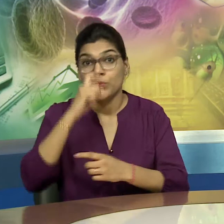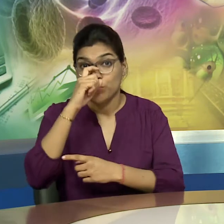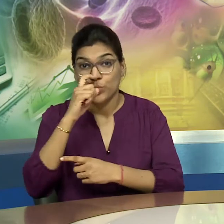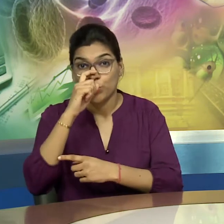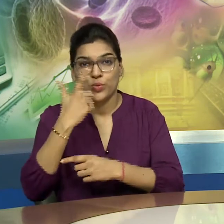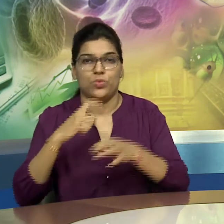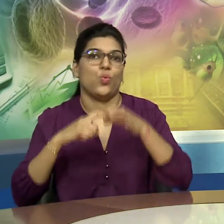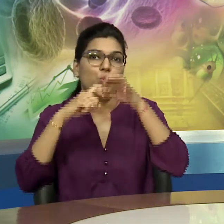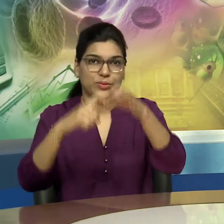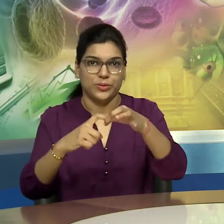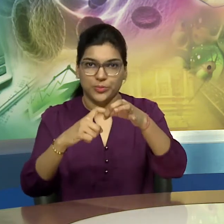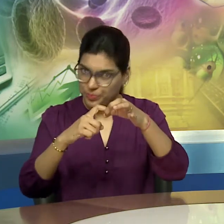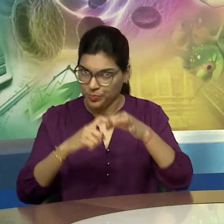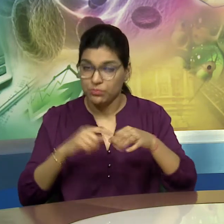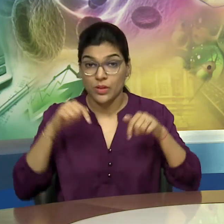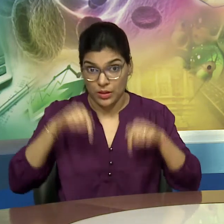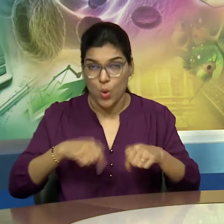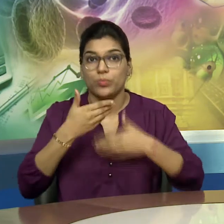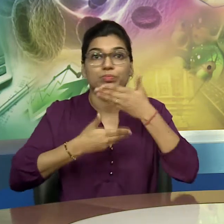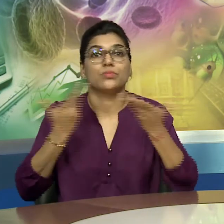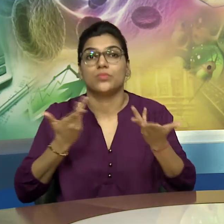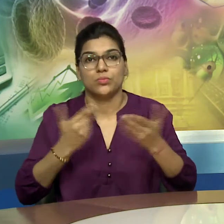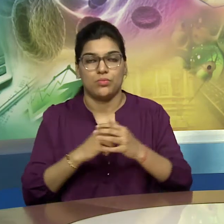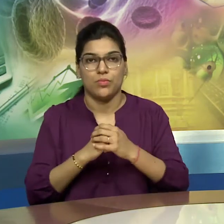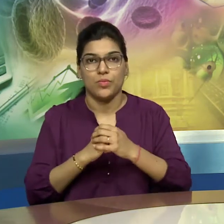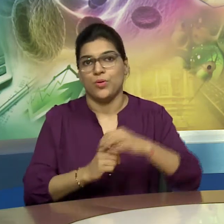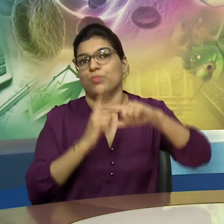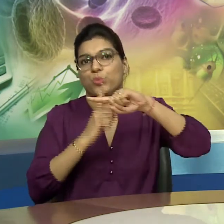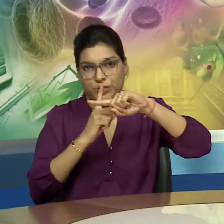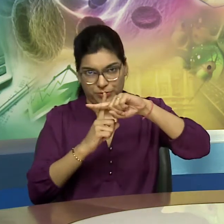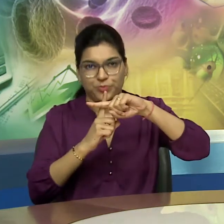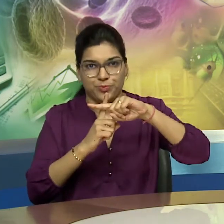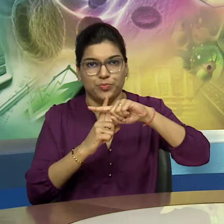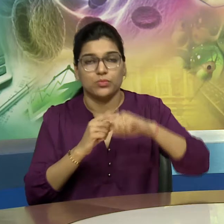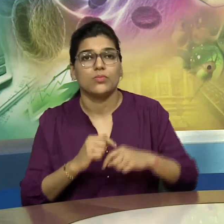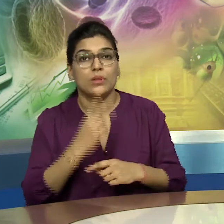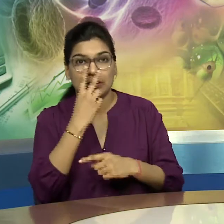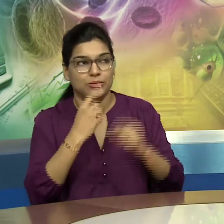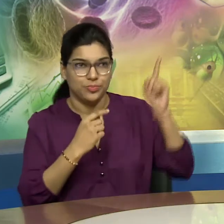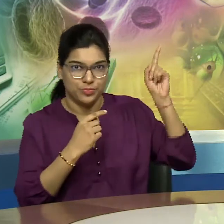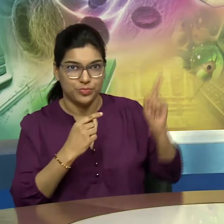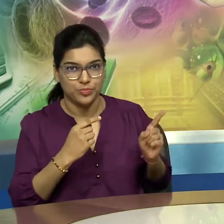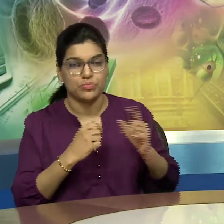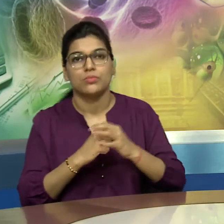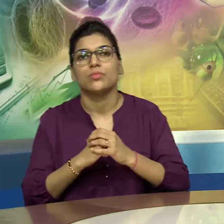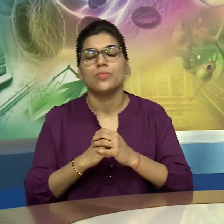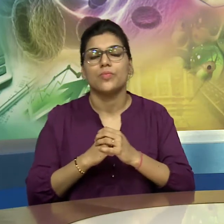column, there is a blue column, that is question, red has negative verbs and positive has positive verbs. You can